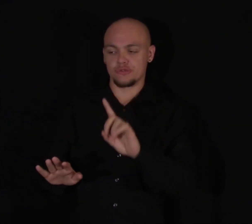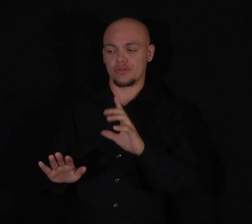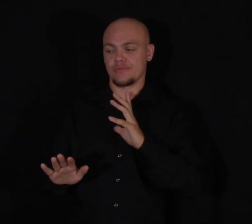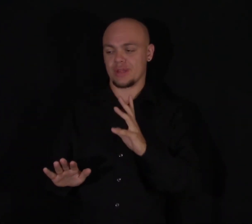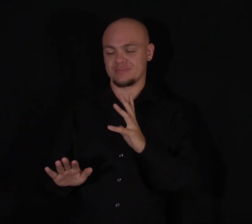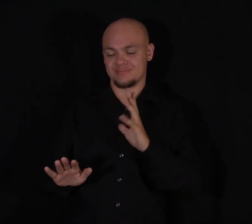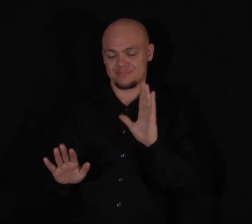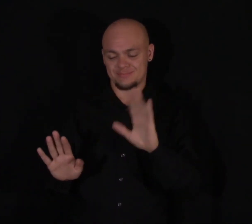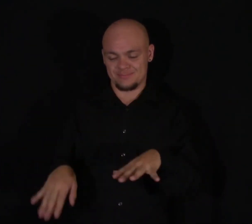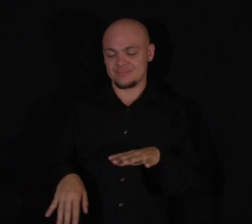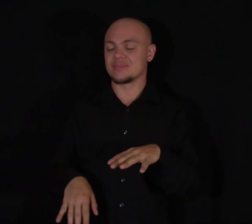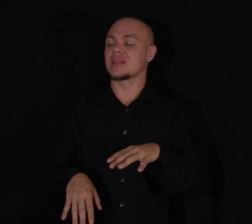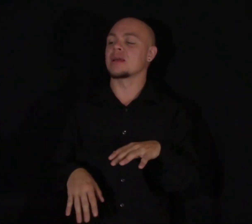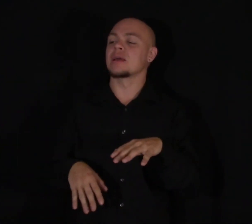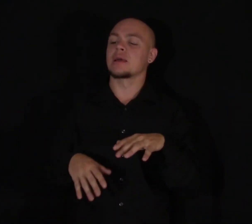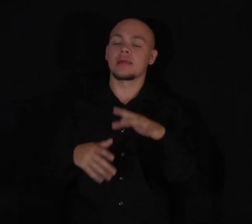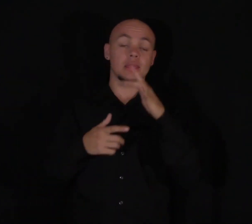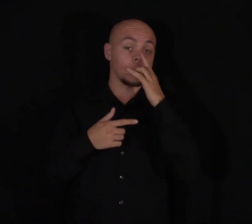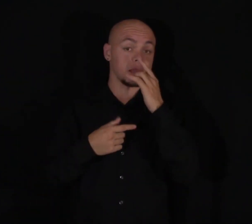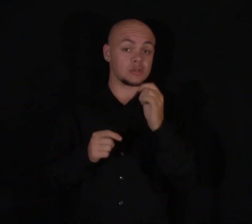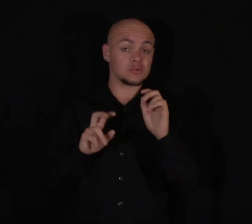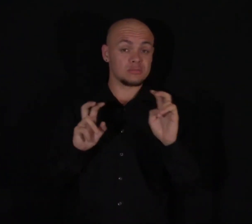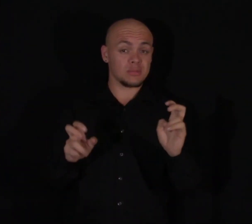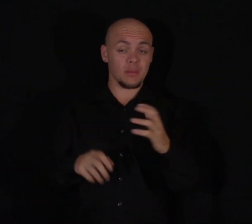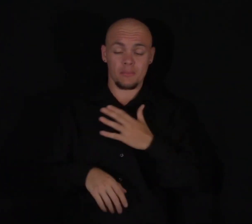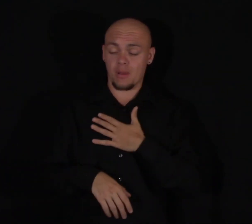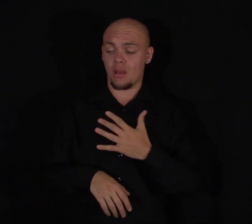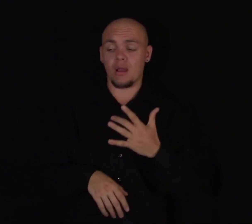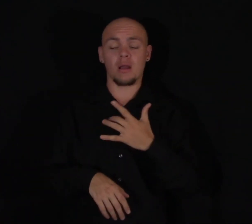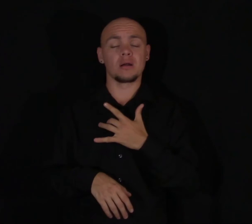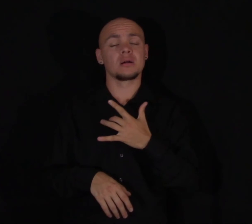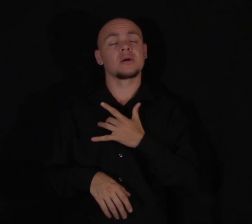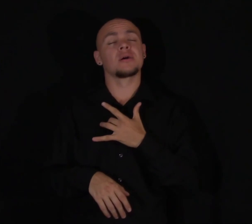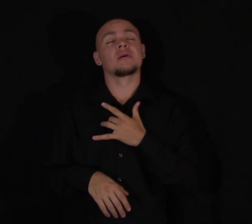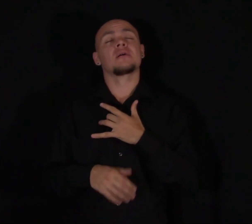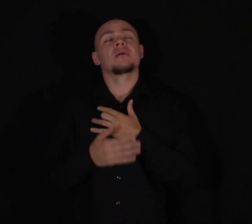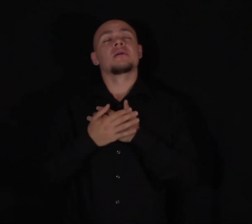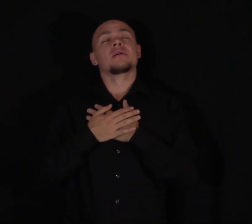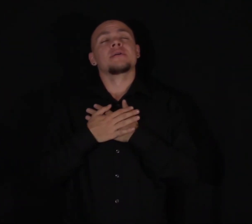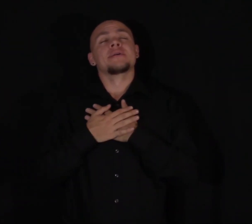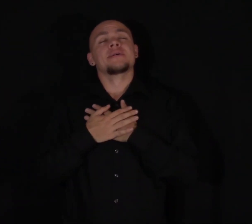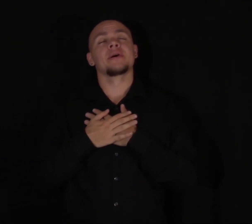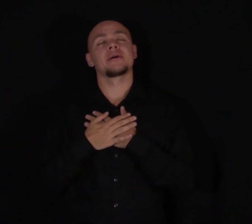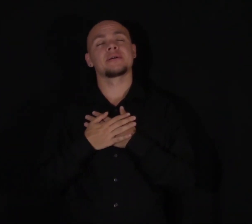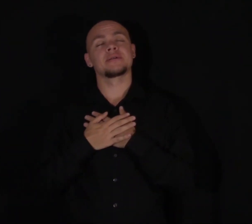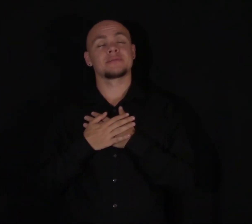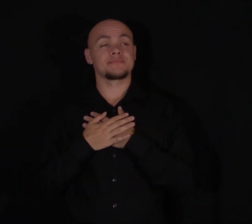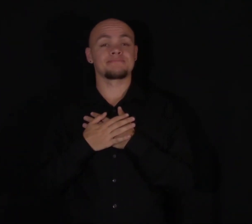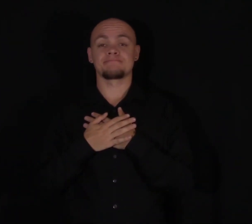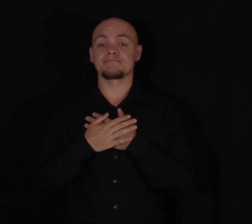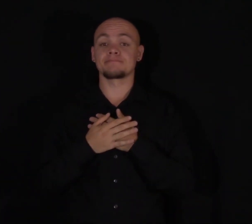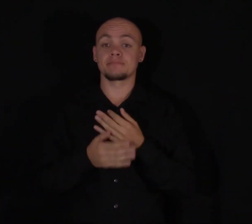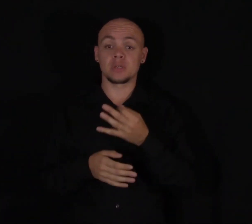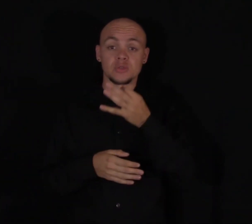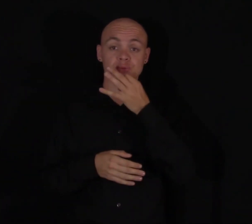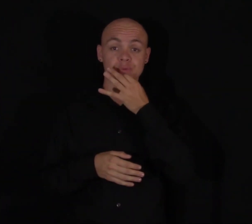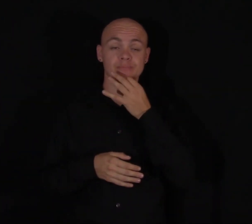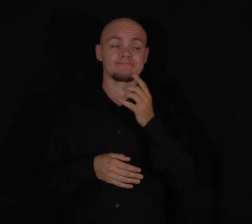these subjects so interesting to my heart, to raise my desponding spirits. But he soon felt that a prison cannot be